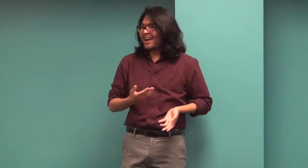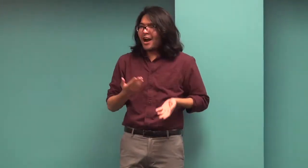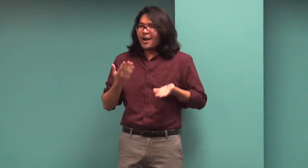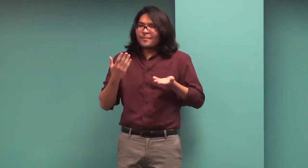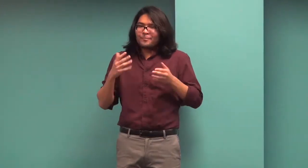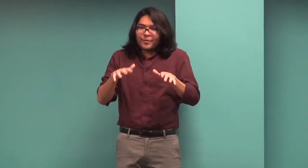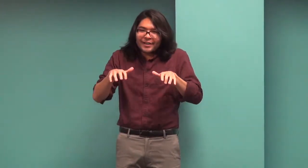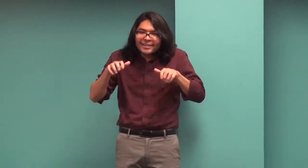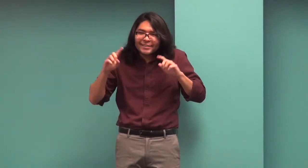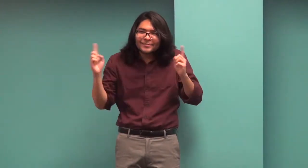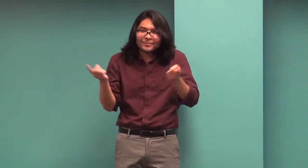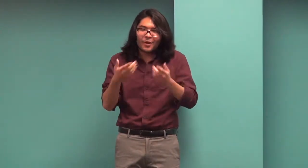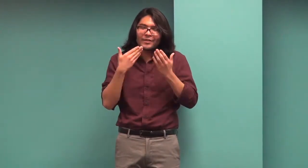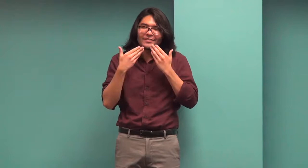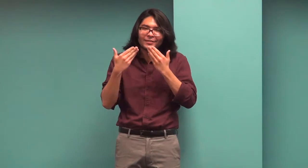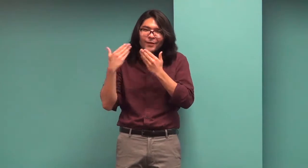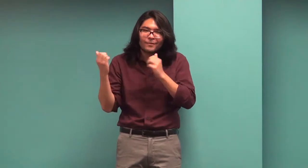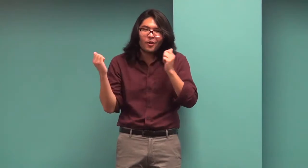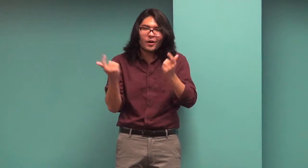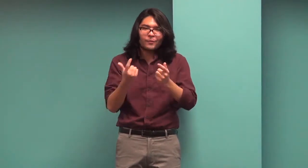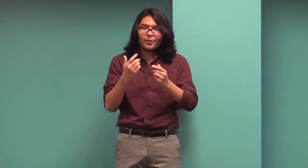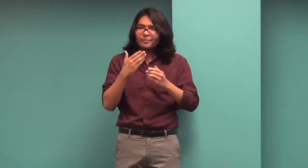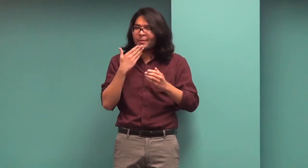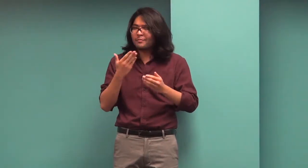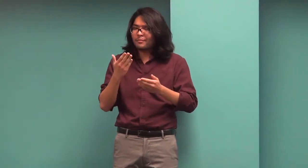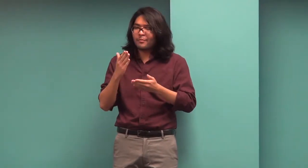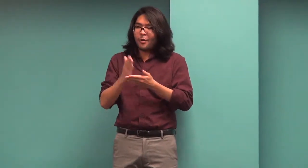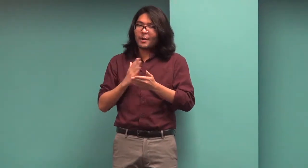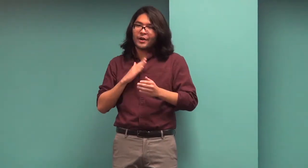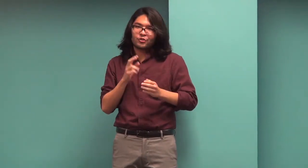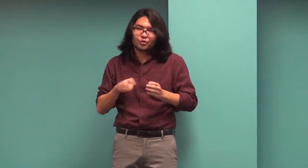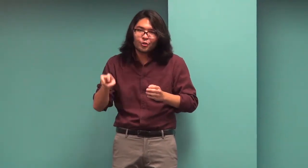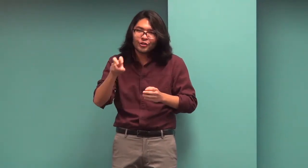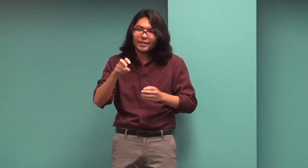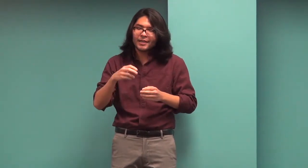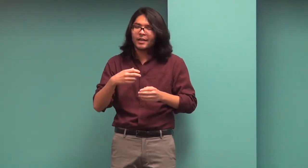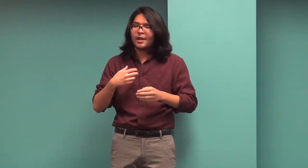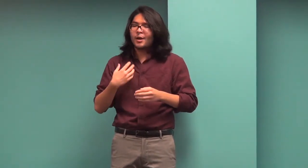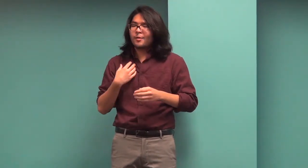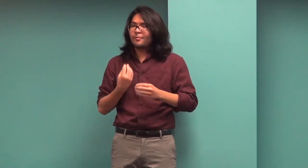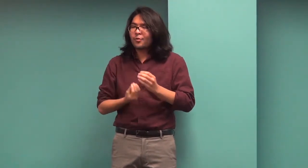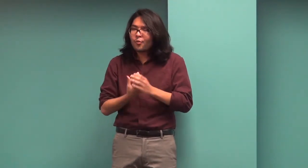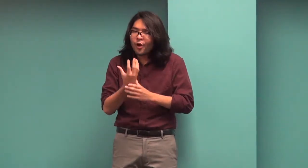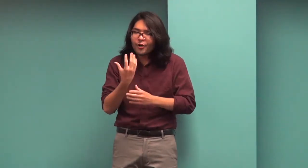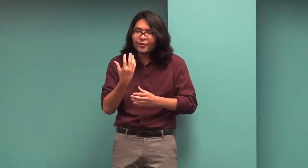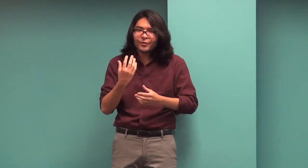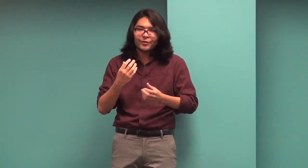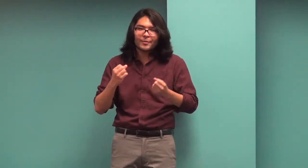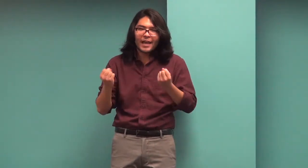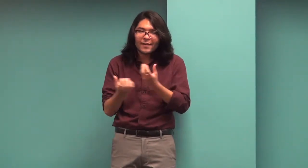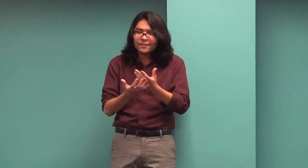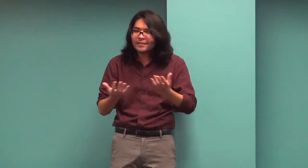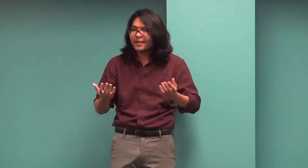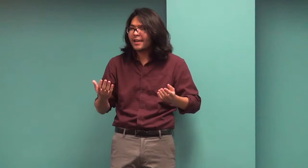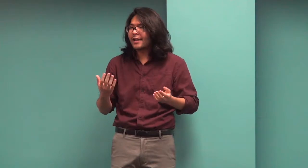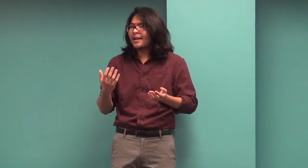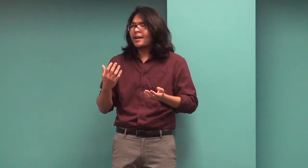Okay, so that was a message for Herb. And I just want to say to thank you to everybody here for recognizing my journey